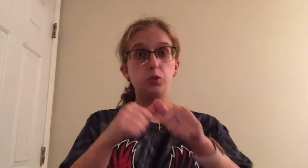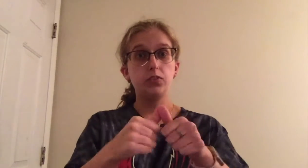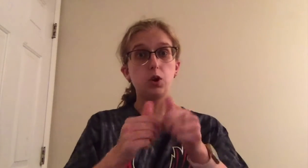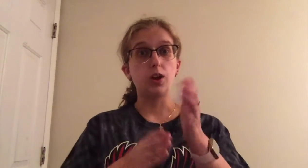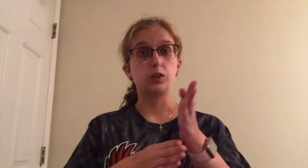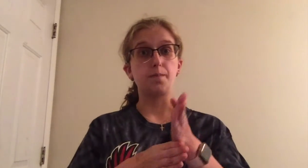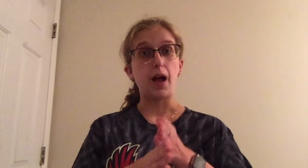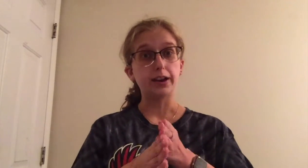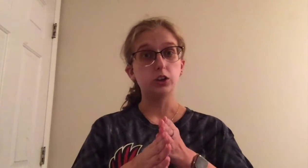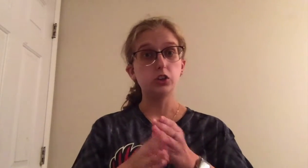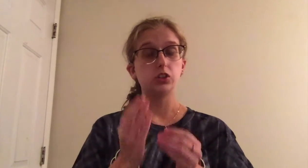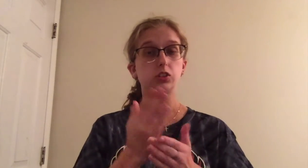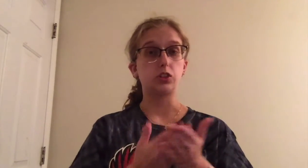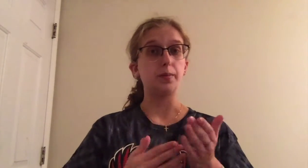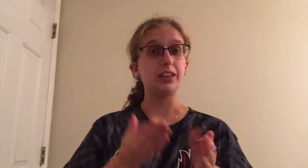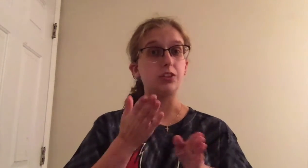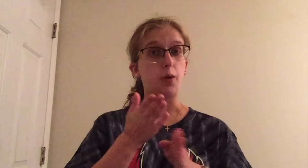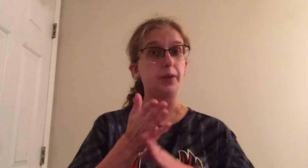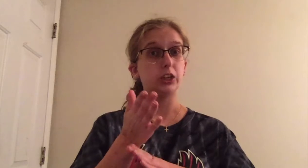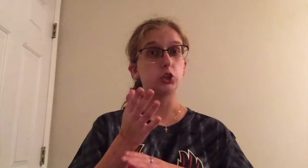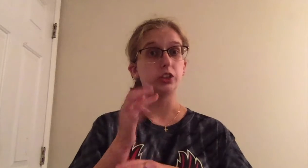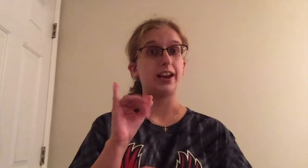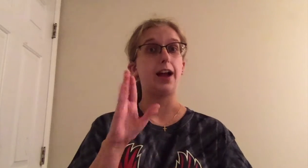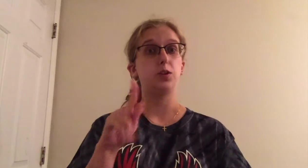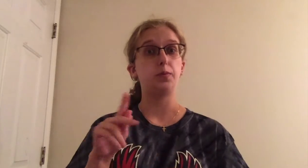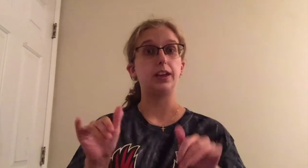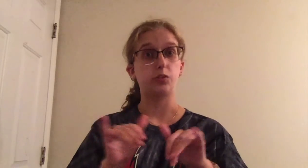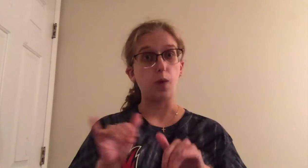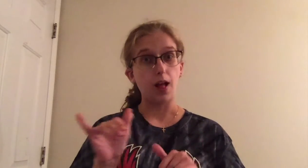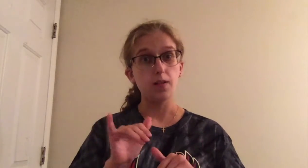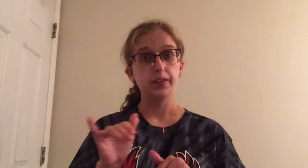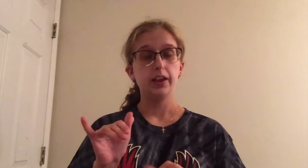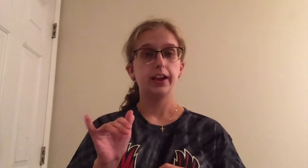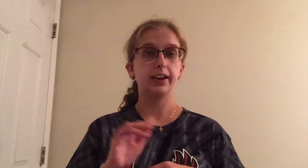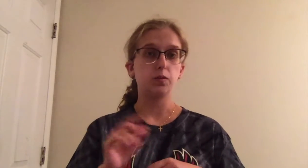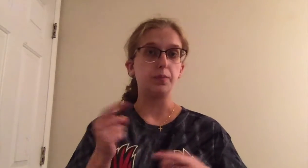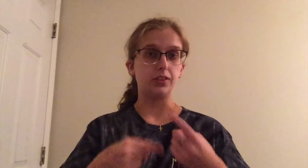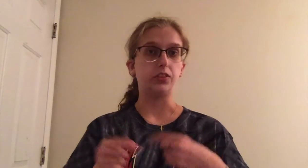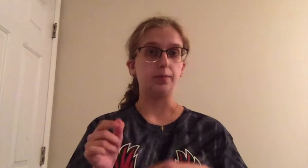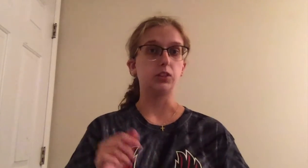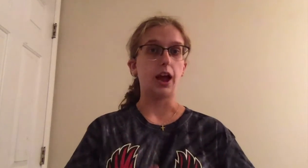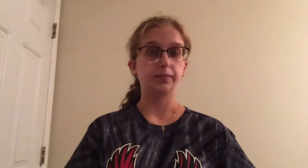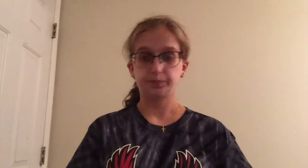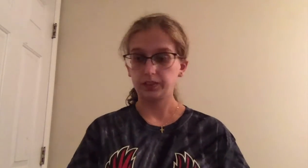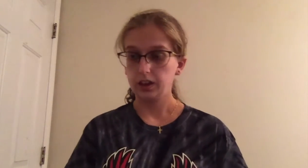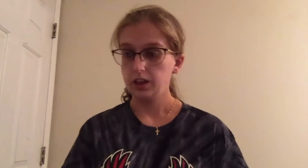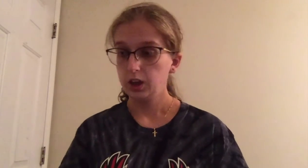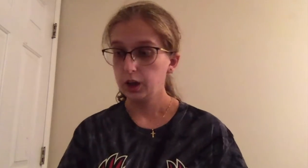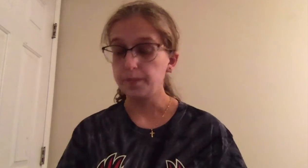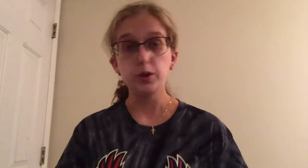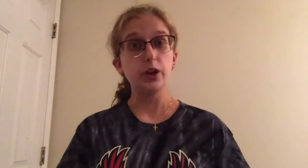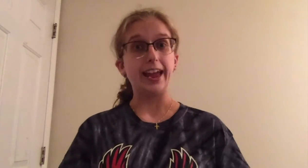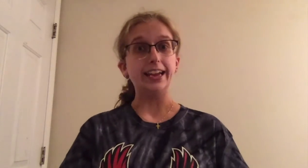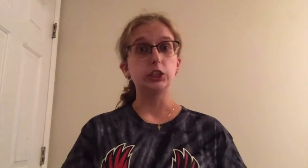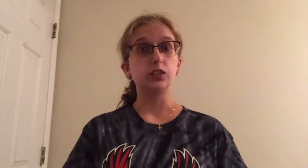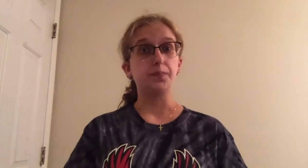on to minors, some of these are majors at IUP as well, and it would be the same sign. Communications